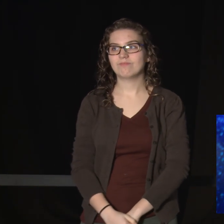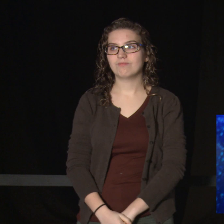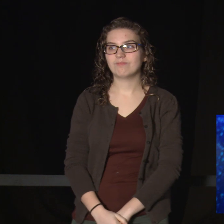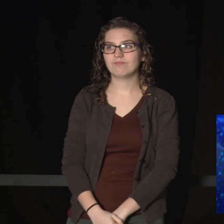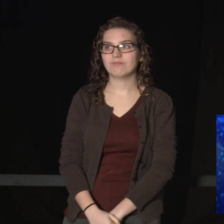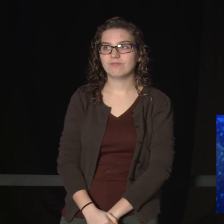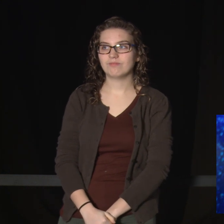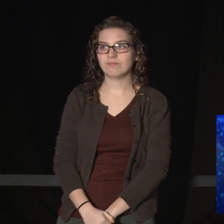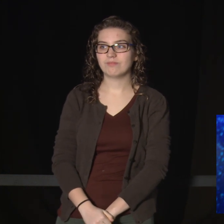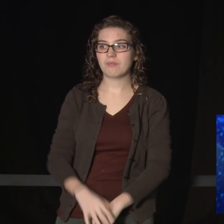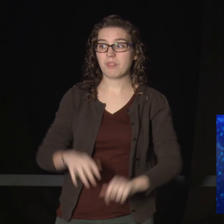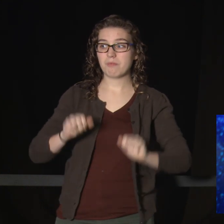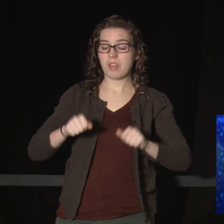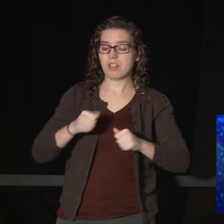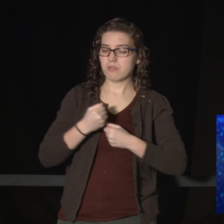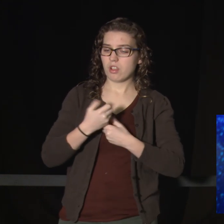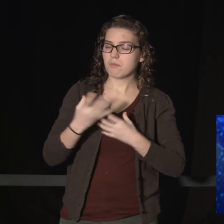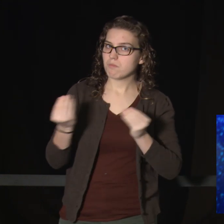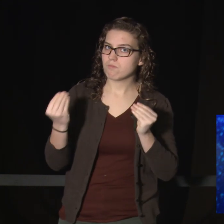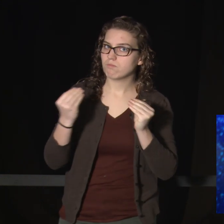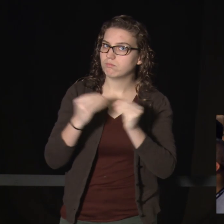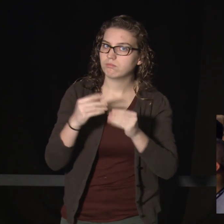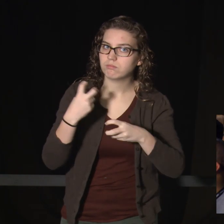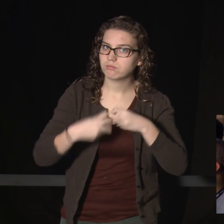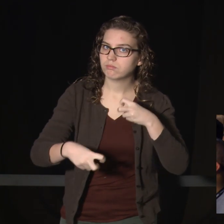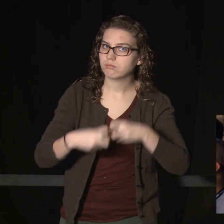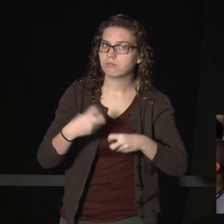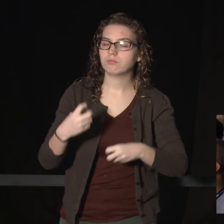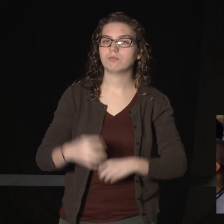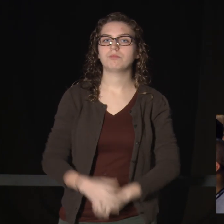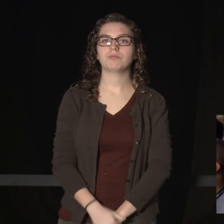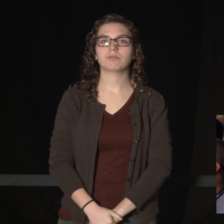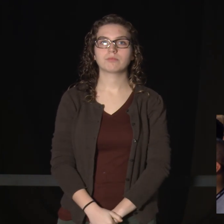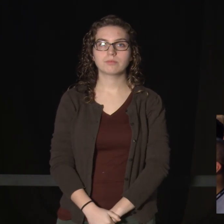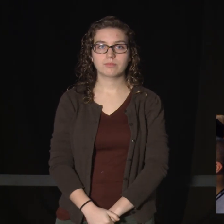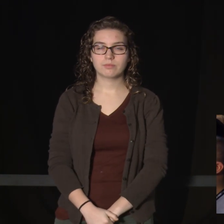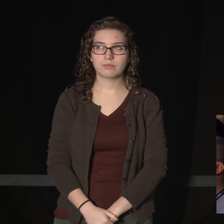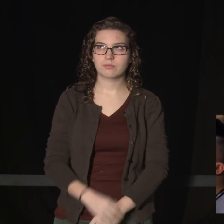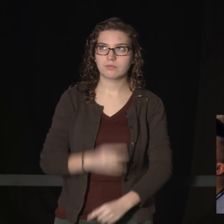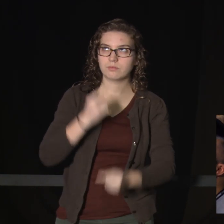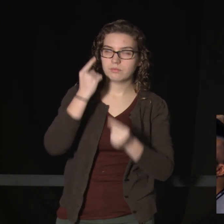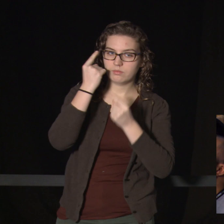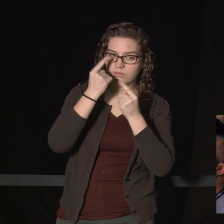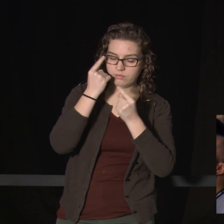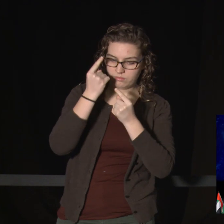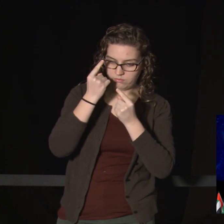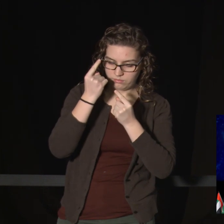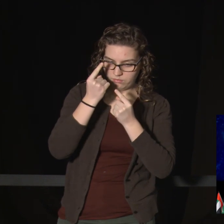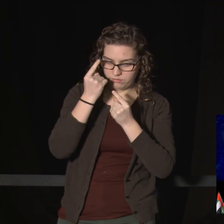and possibly cause even more problems. So he thinks it through.